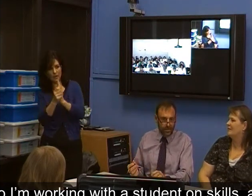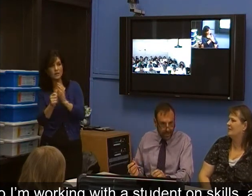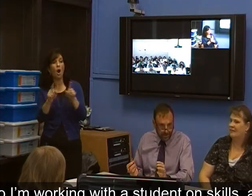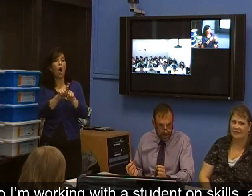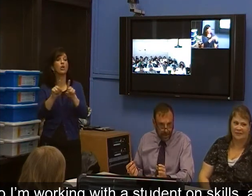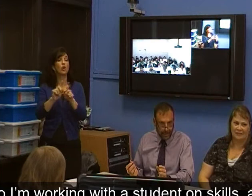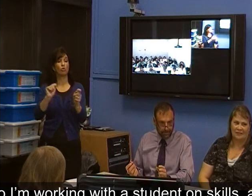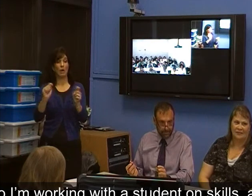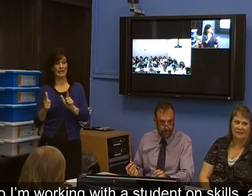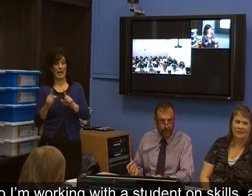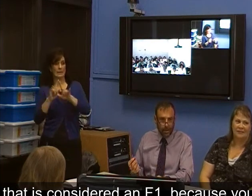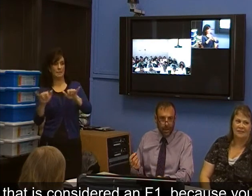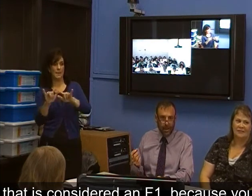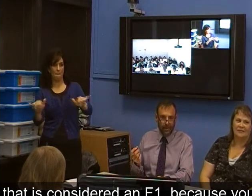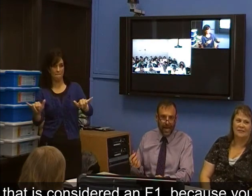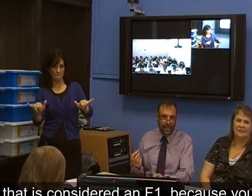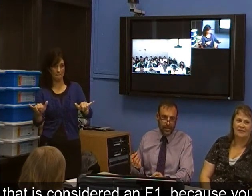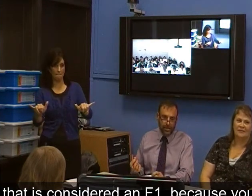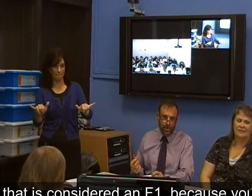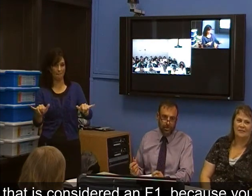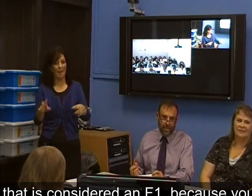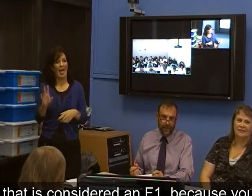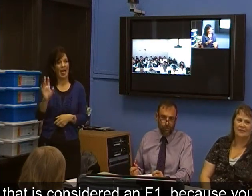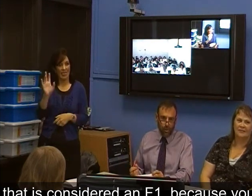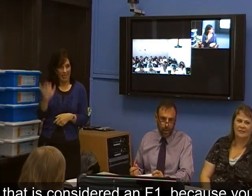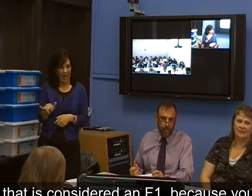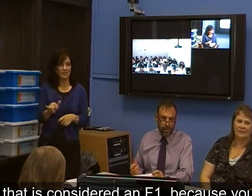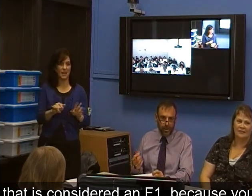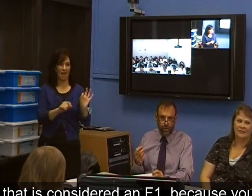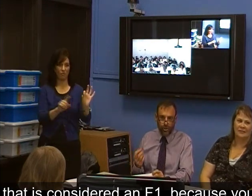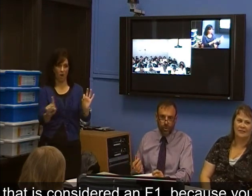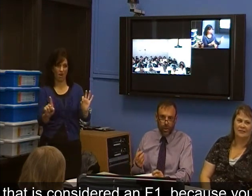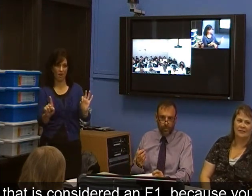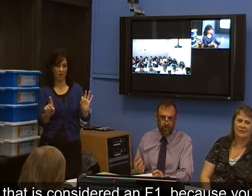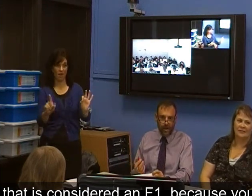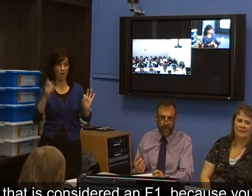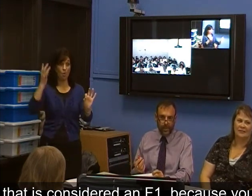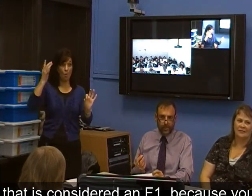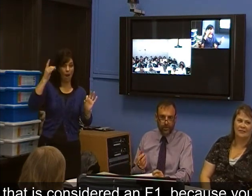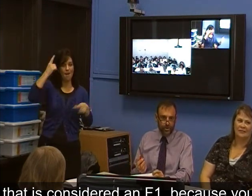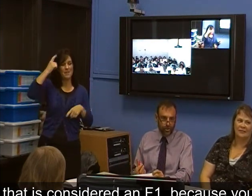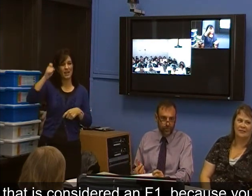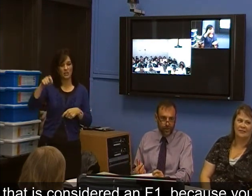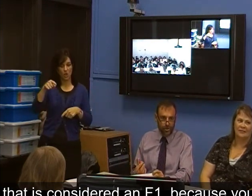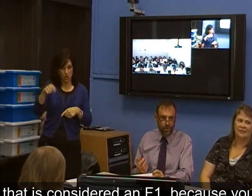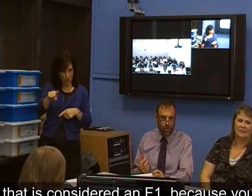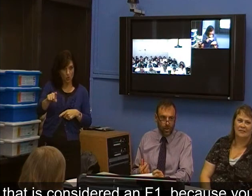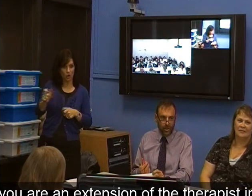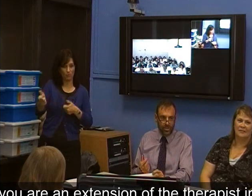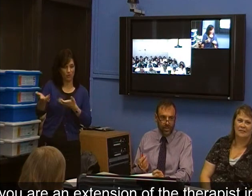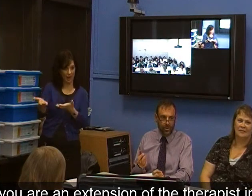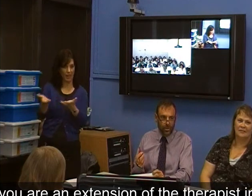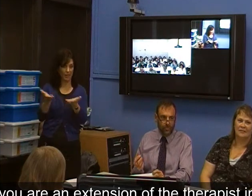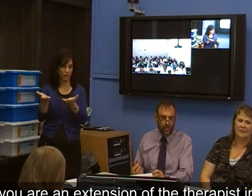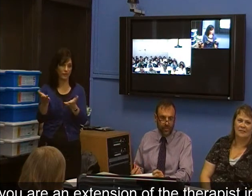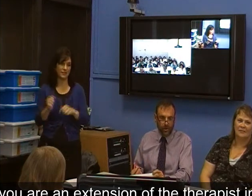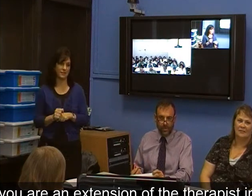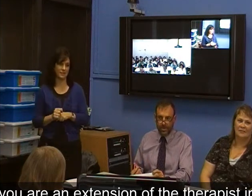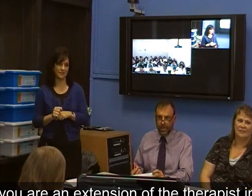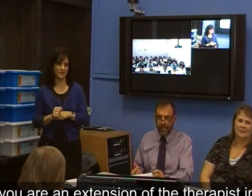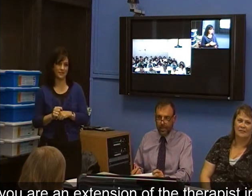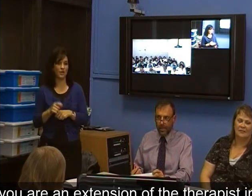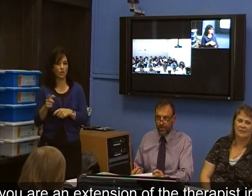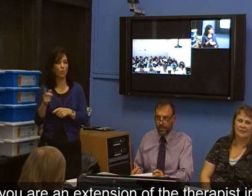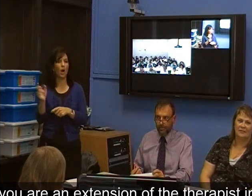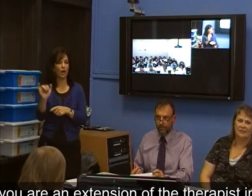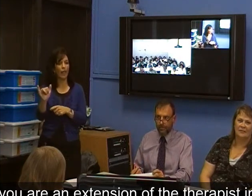at the same time. That is considered an F1 because you are providing the service. You are an extension of the therapist in